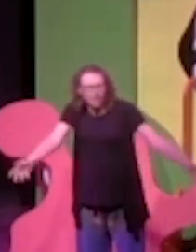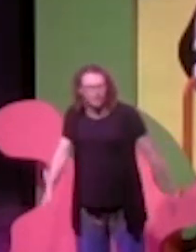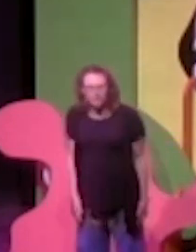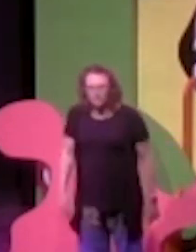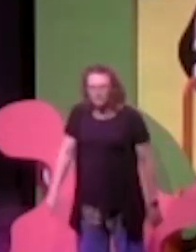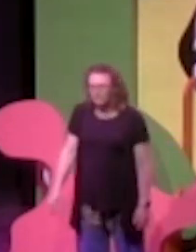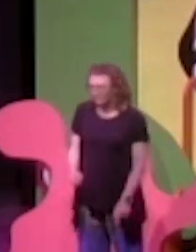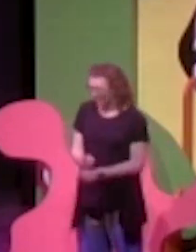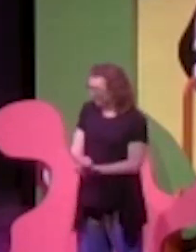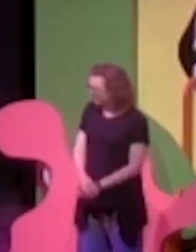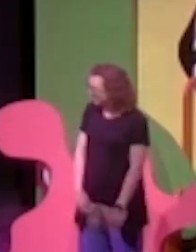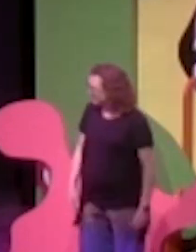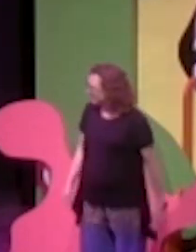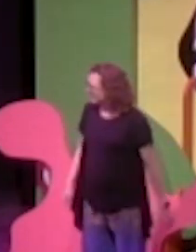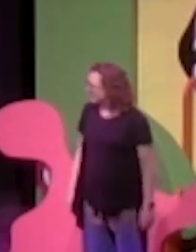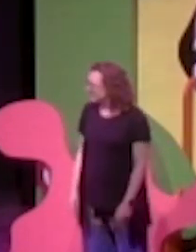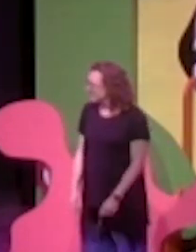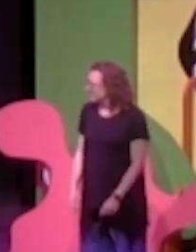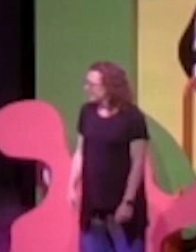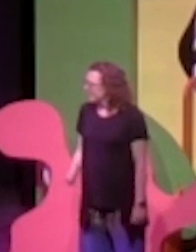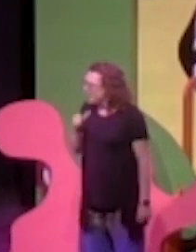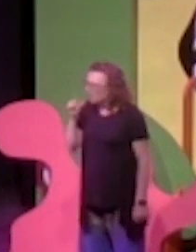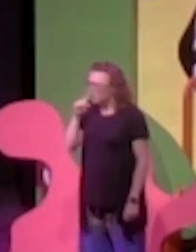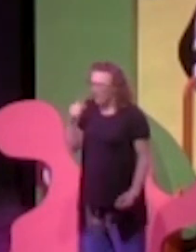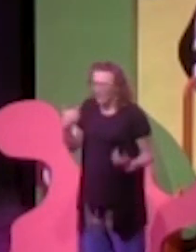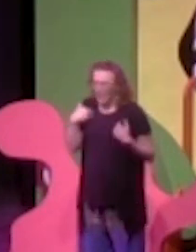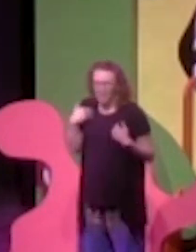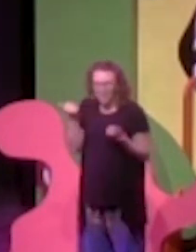Is there? I don't think so.